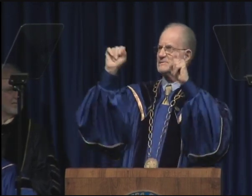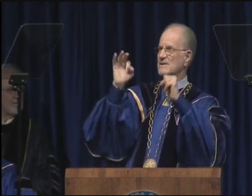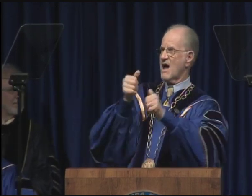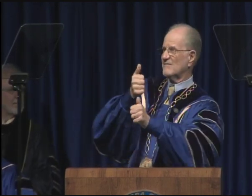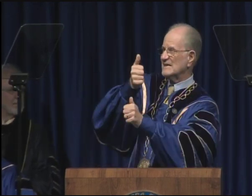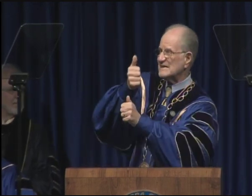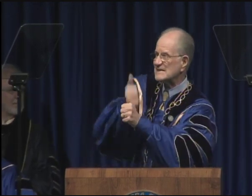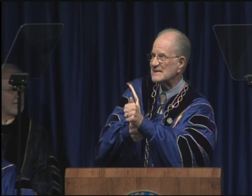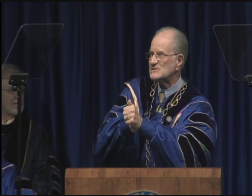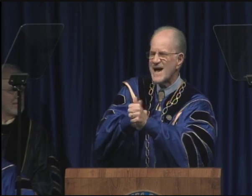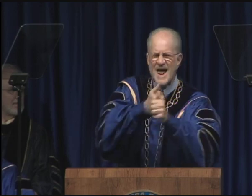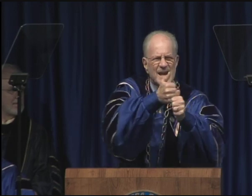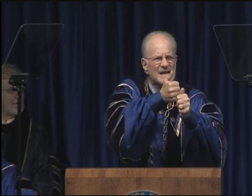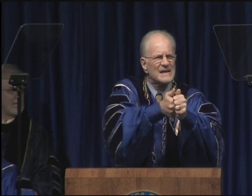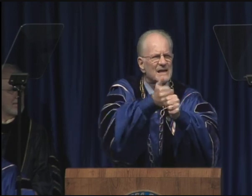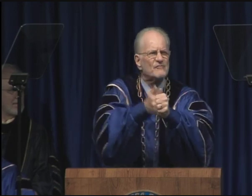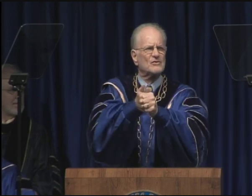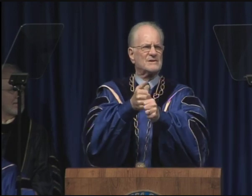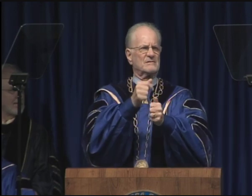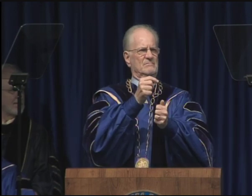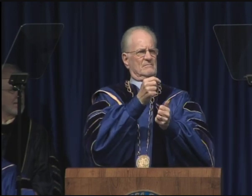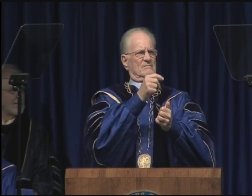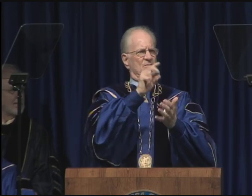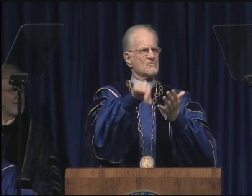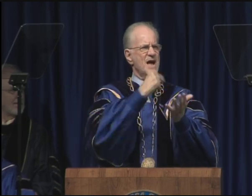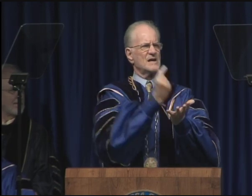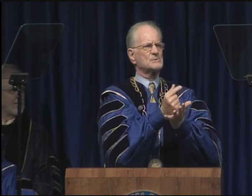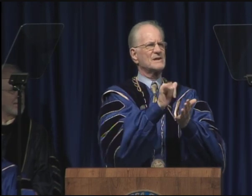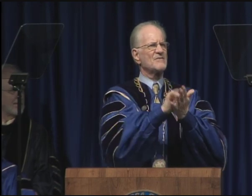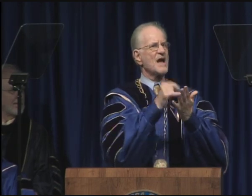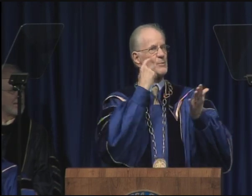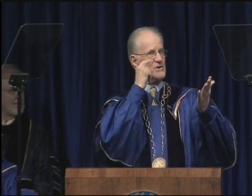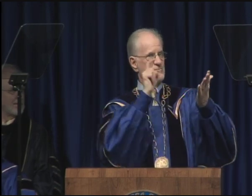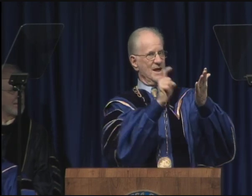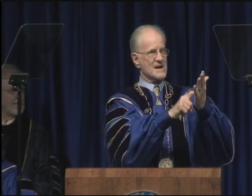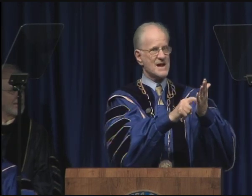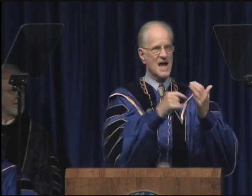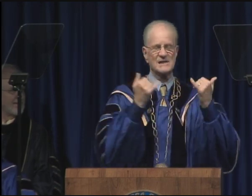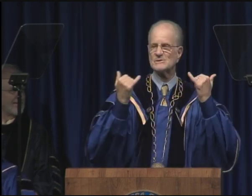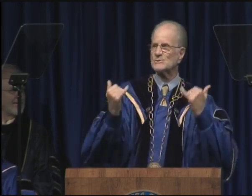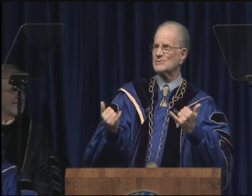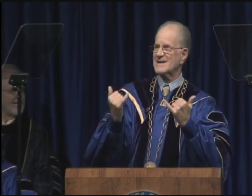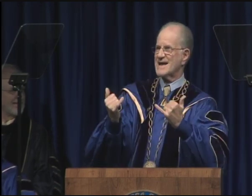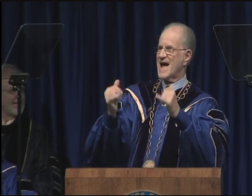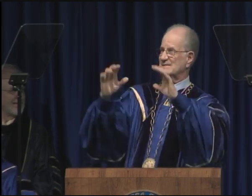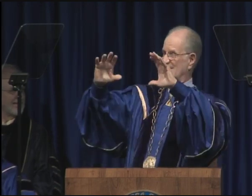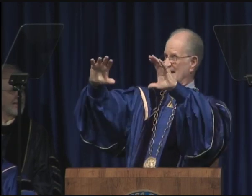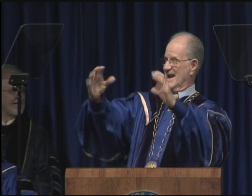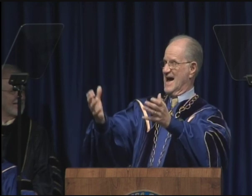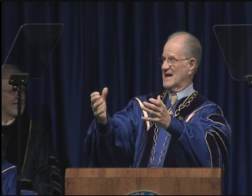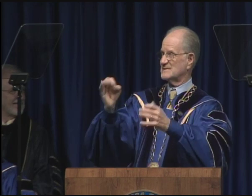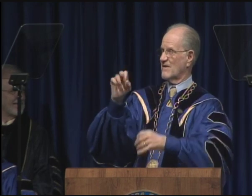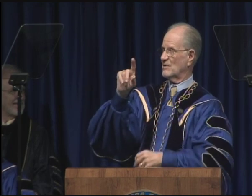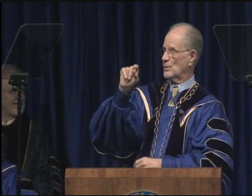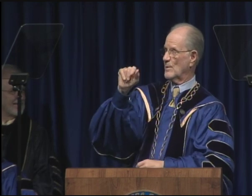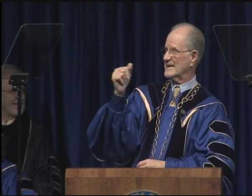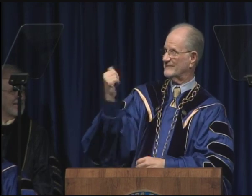in the accomplishment of each and every graduate that we recognize today as the class